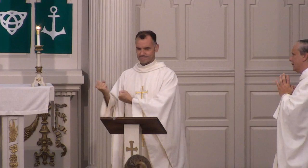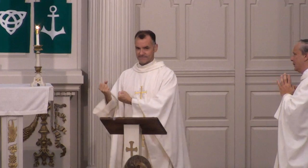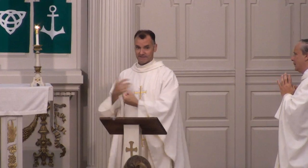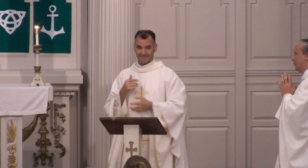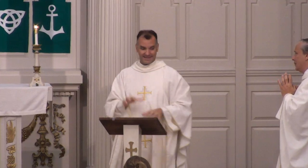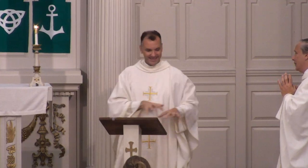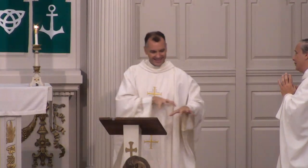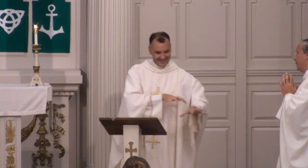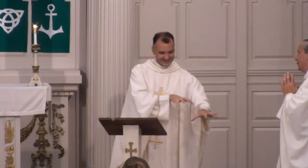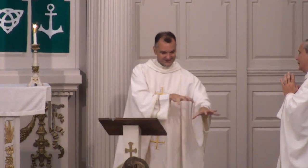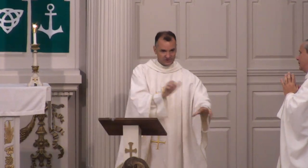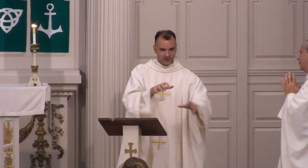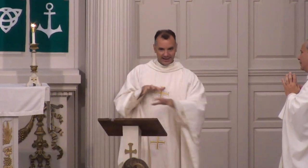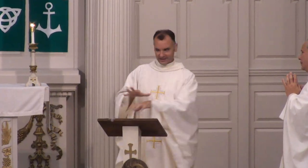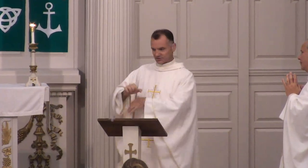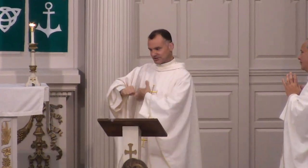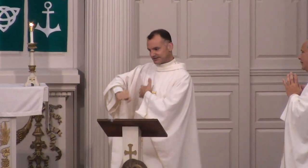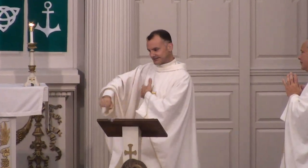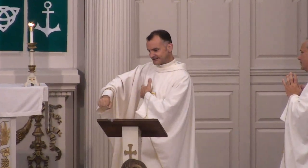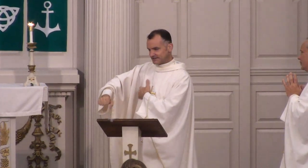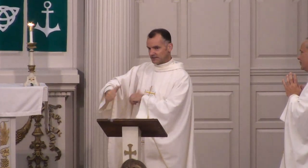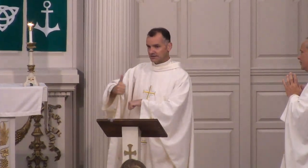in what I have done and in what I have failed to do,